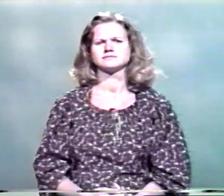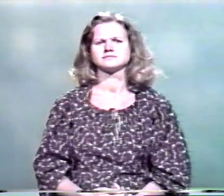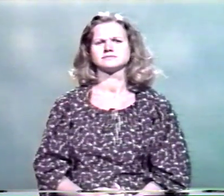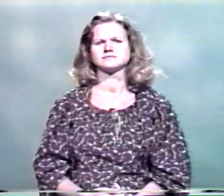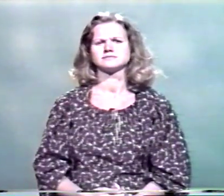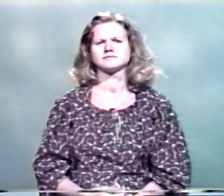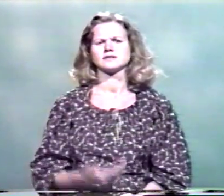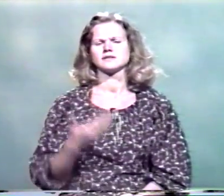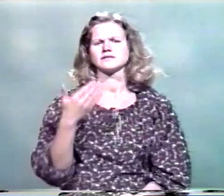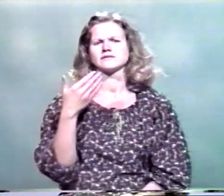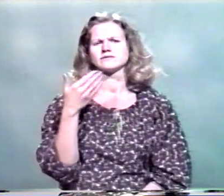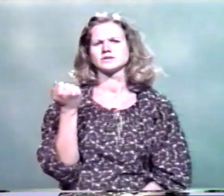Forget.